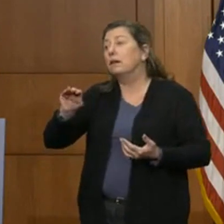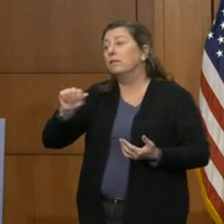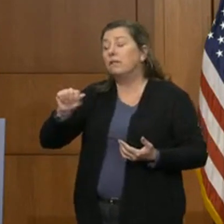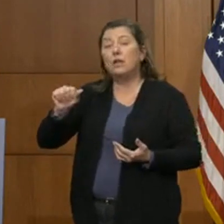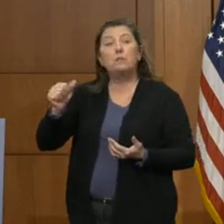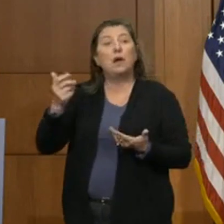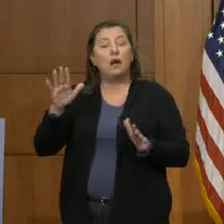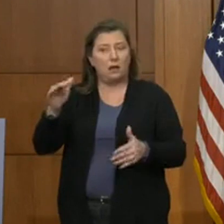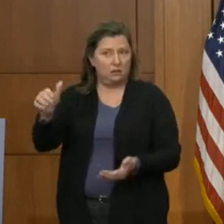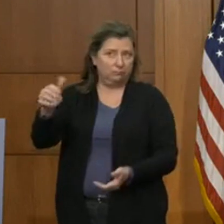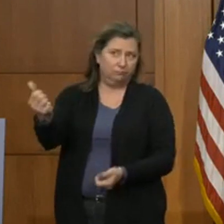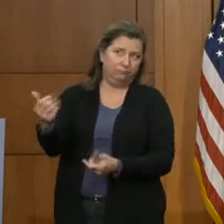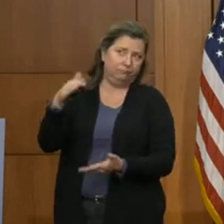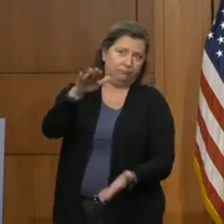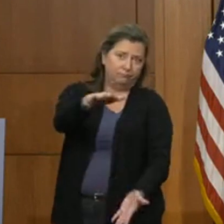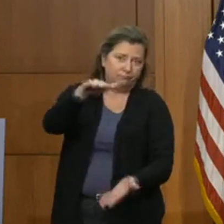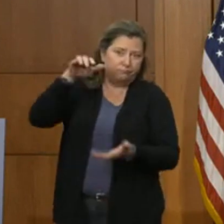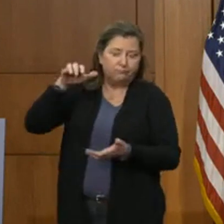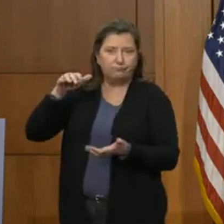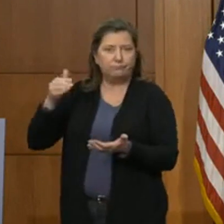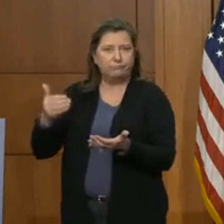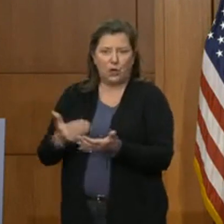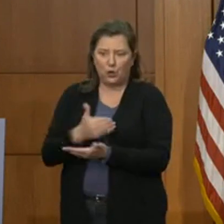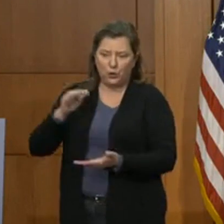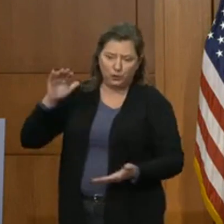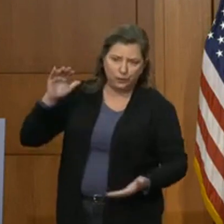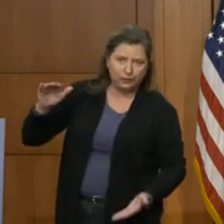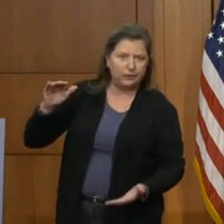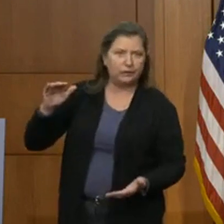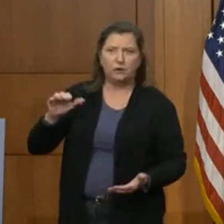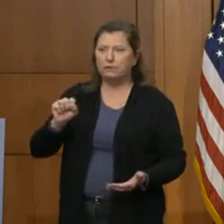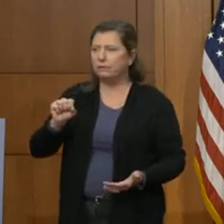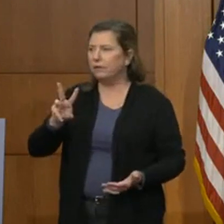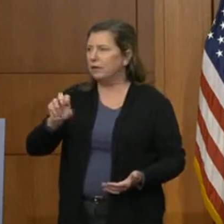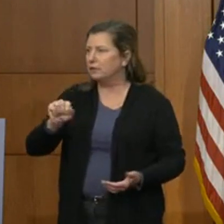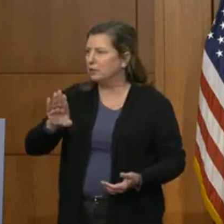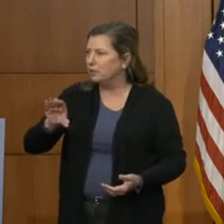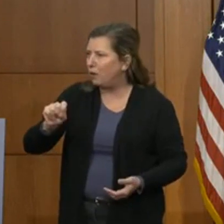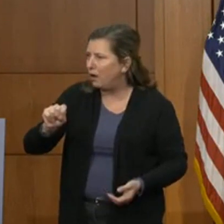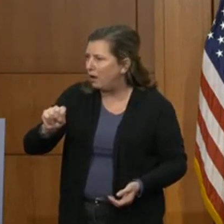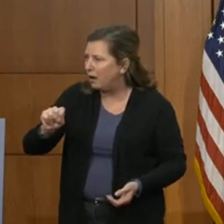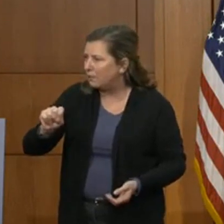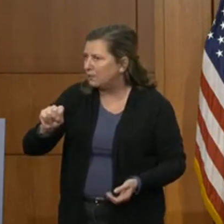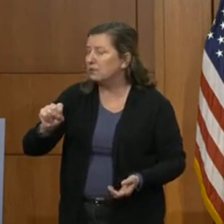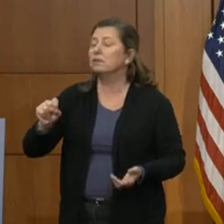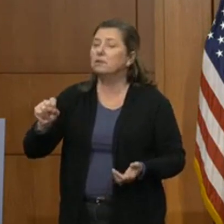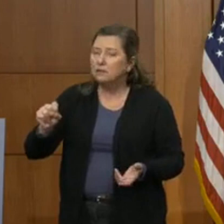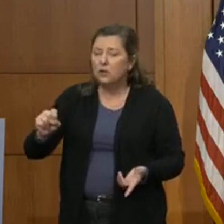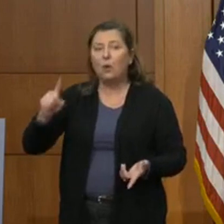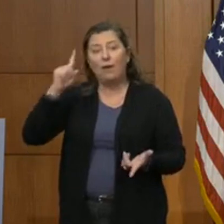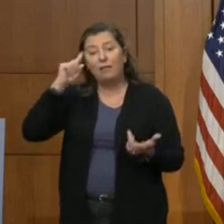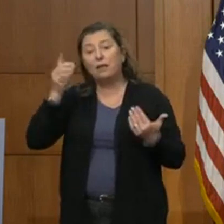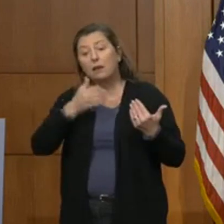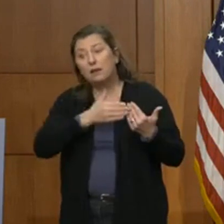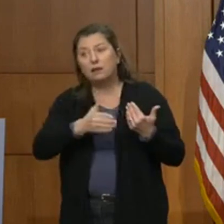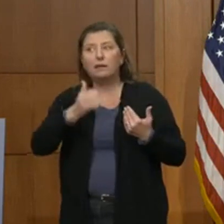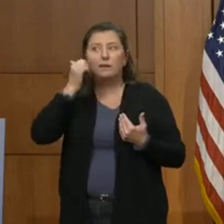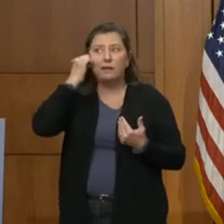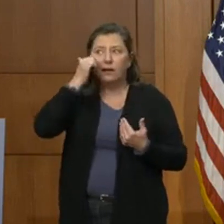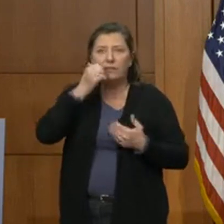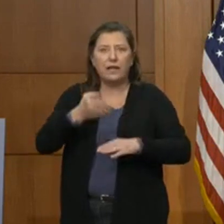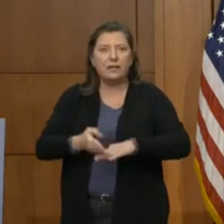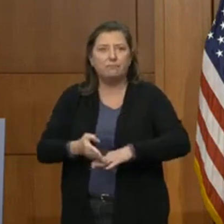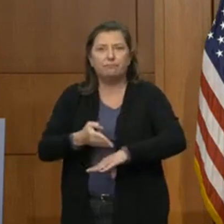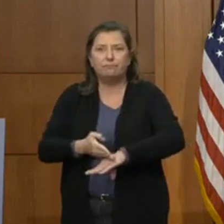us a new shipment of swabs. So I think what you'll see is every day things